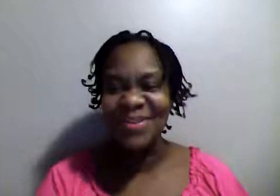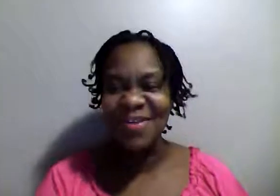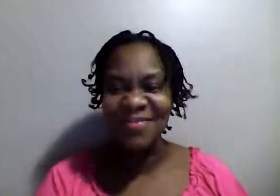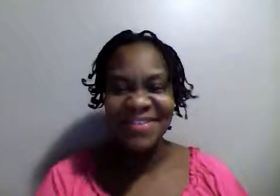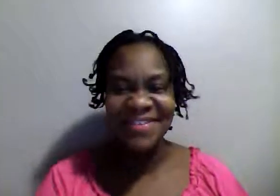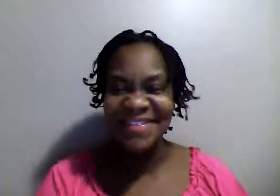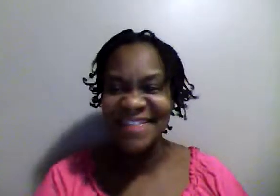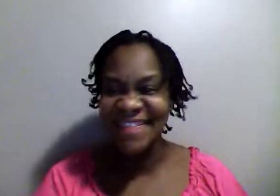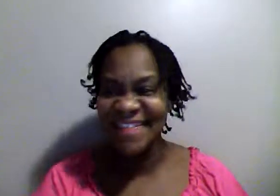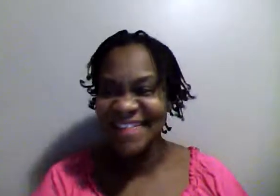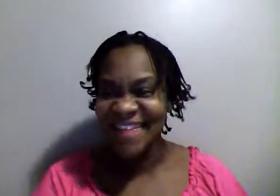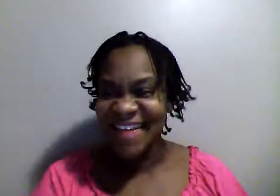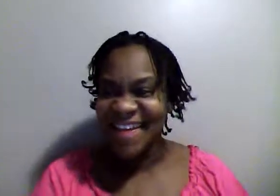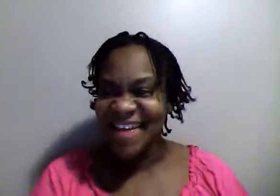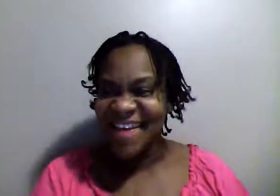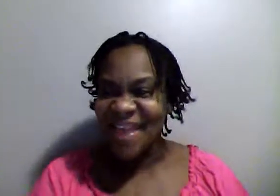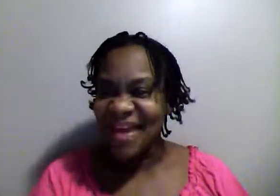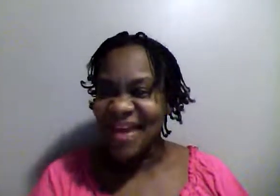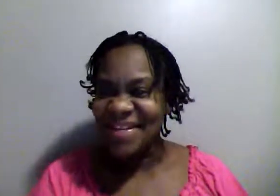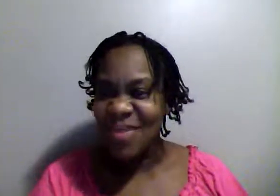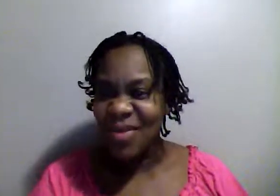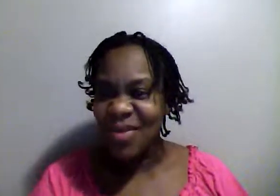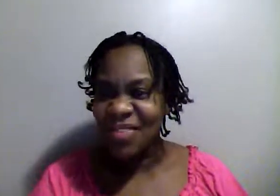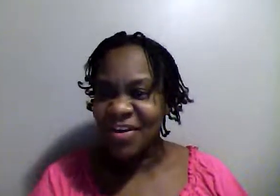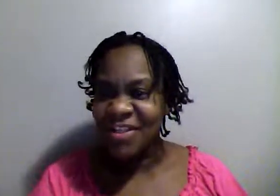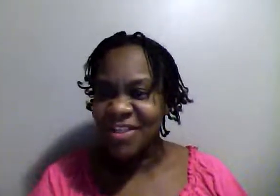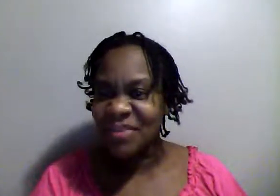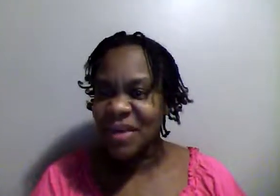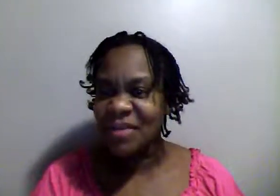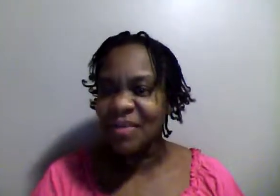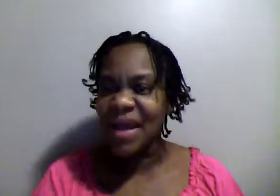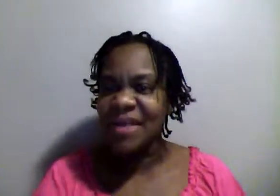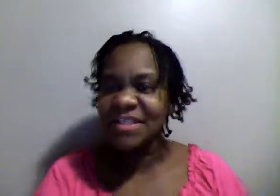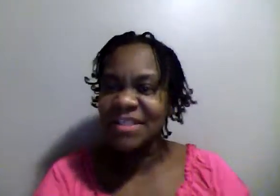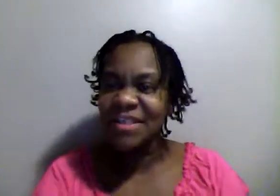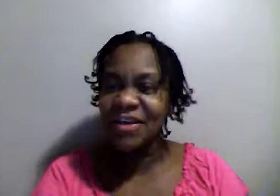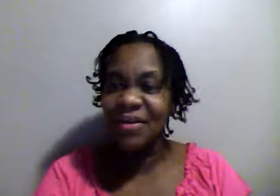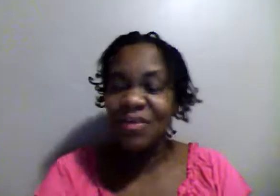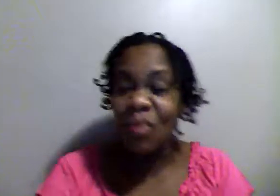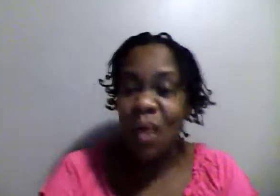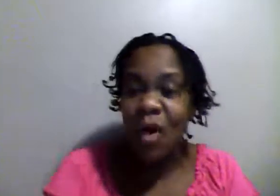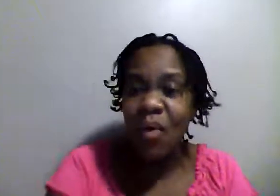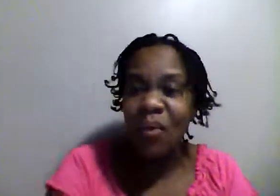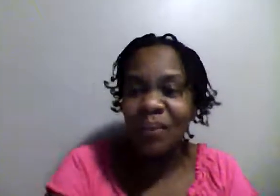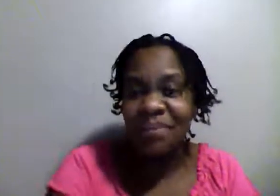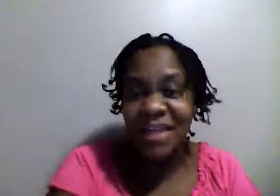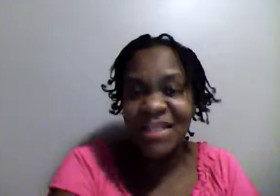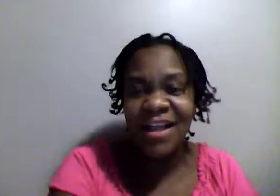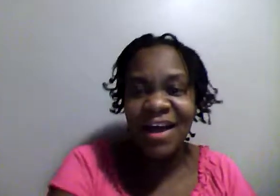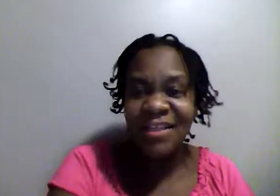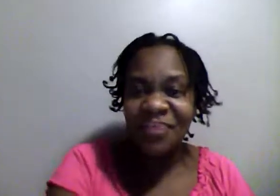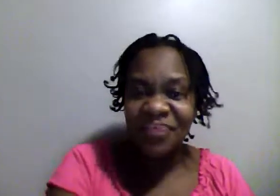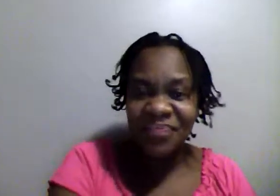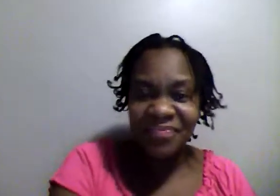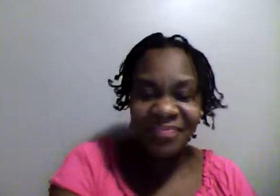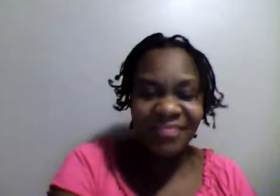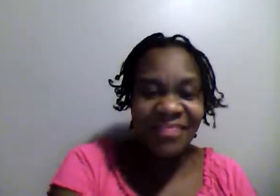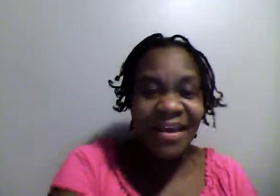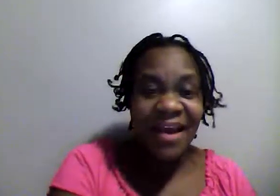stuffed. I planted about 30 tomato plants this year. Wow, that's a lot. I don't